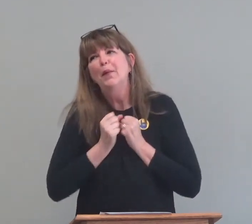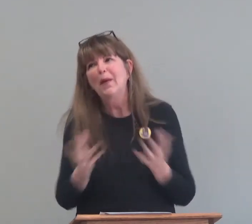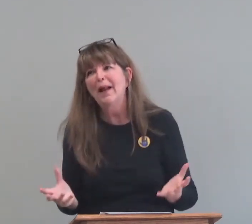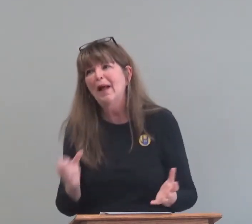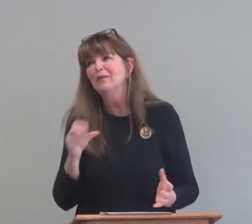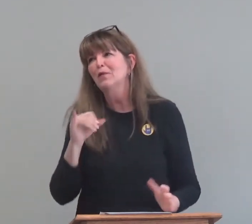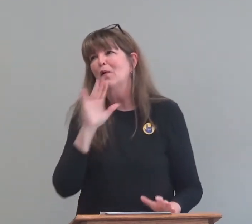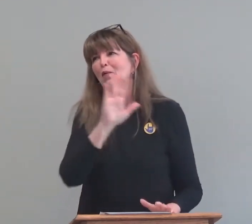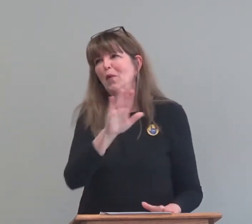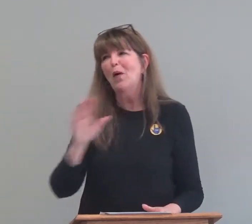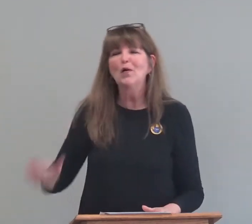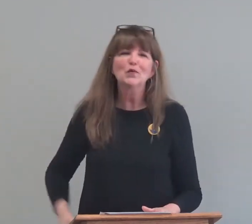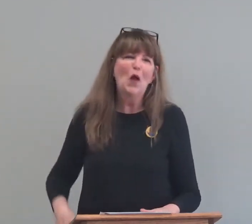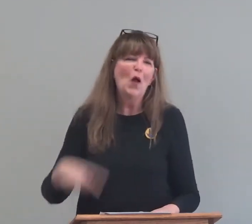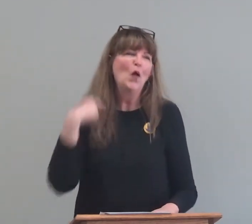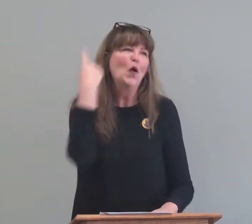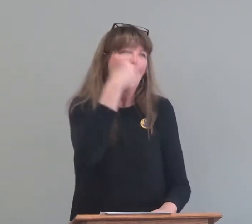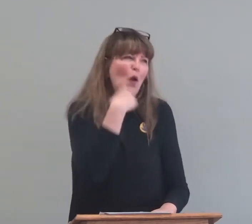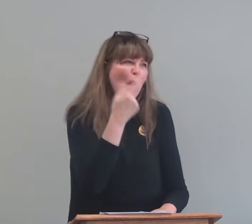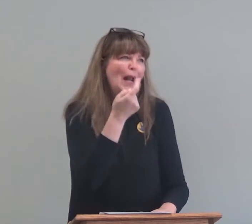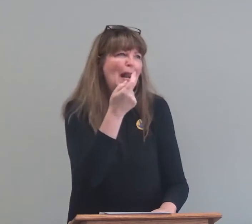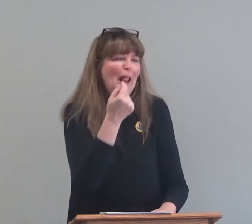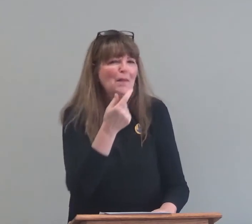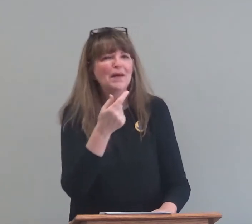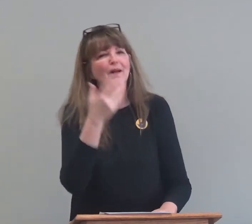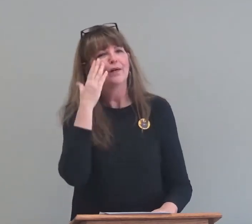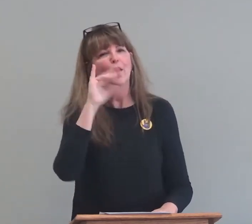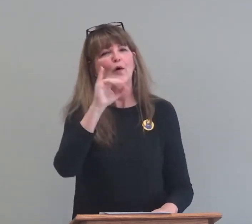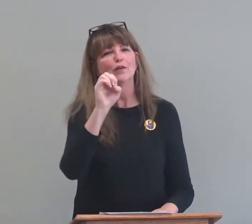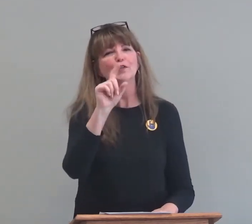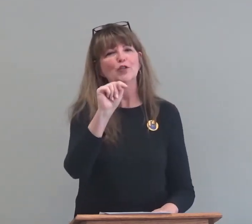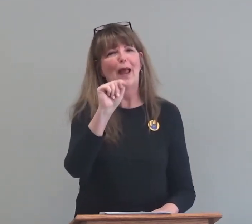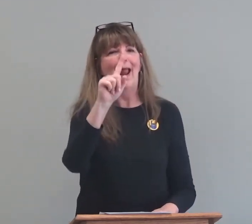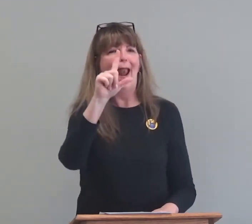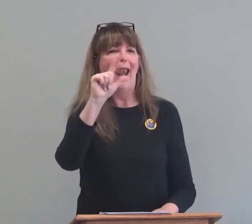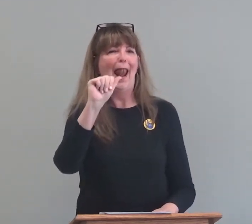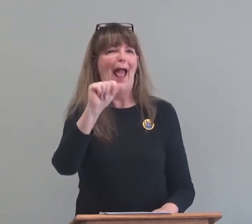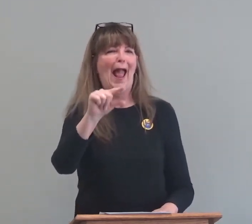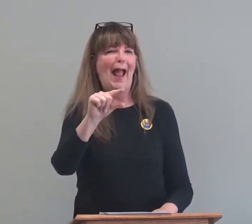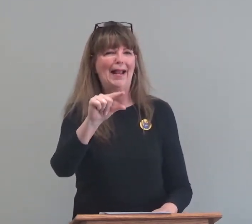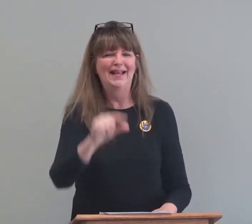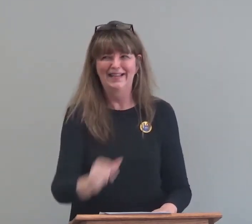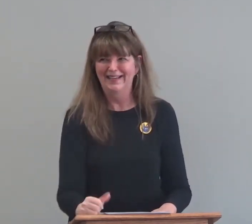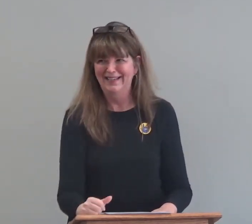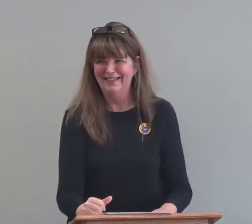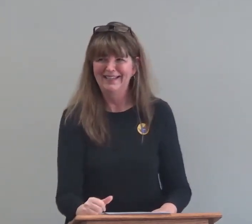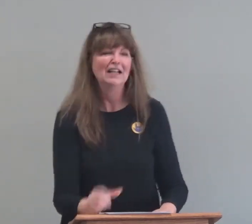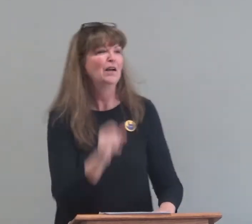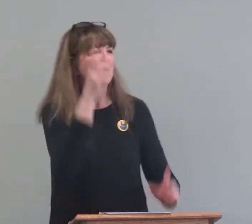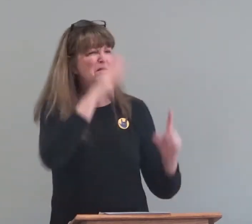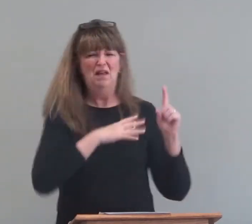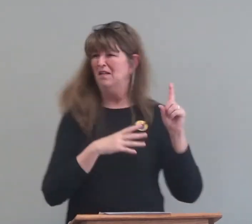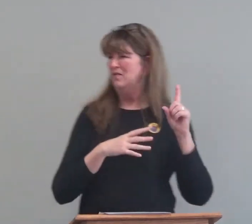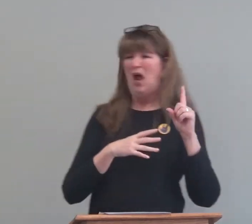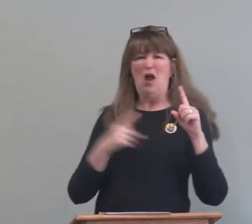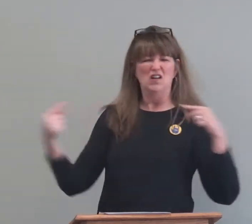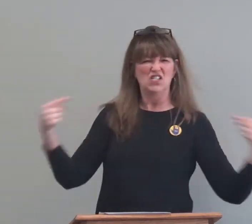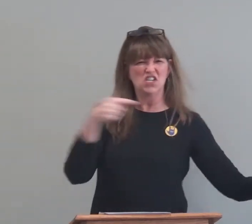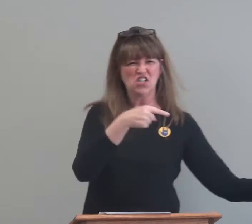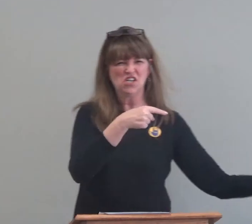It probably looks different because it's fatigue from traveling. So your dog's probably looking a little jet lagged. The guy